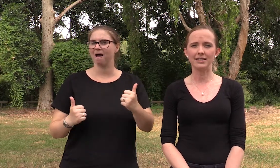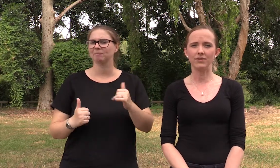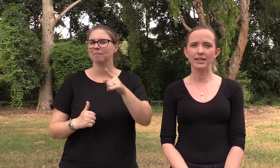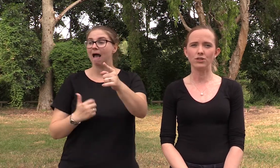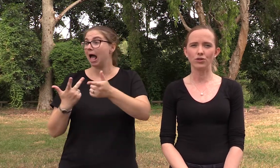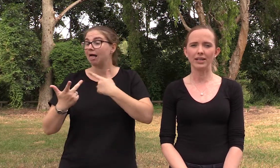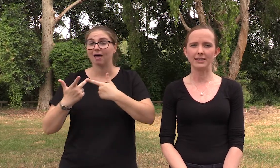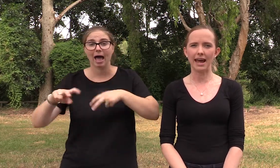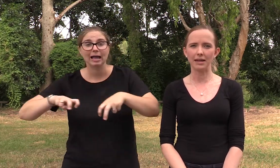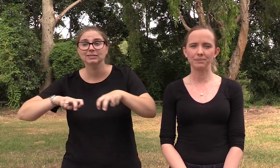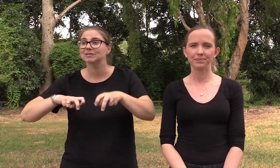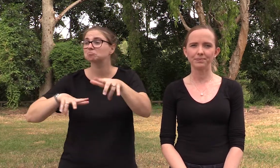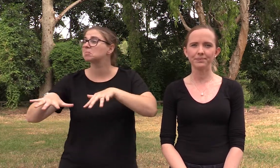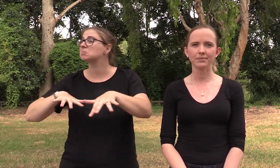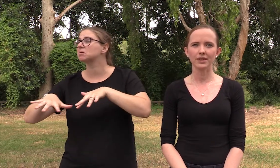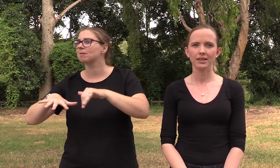other activities during the day.